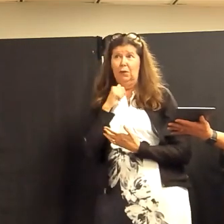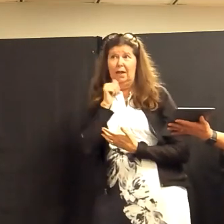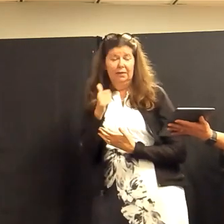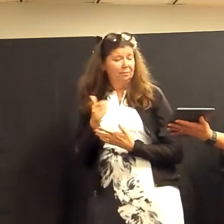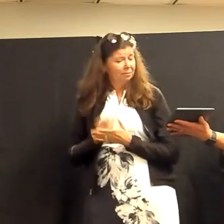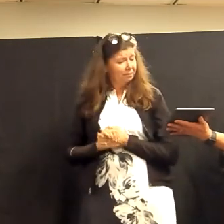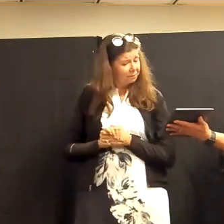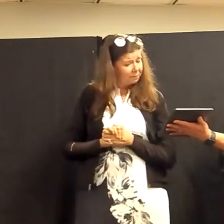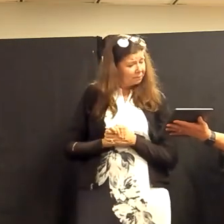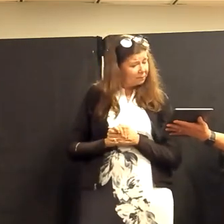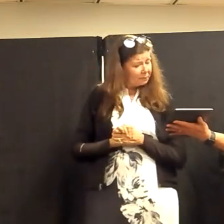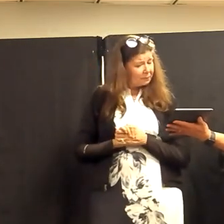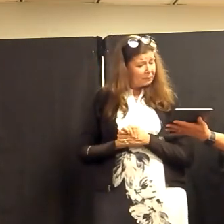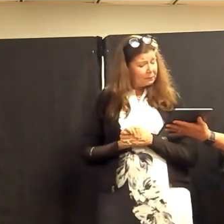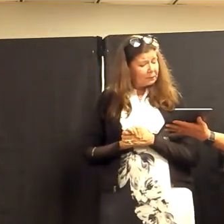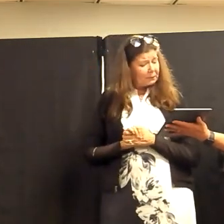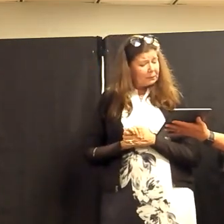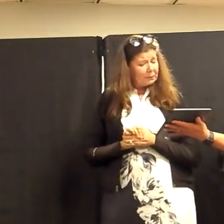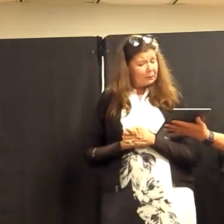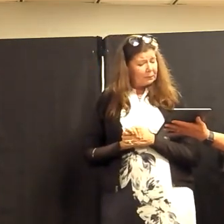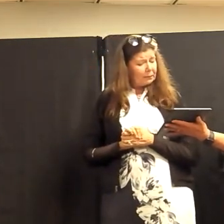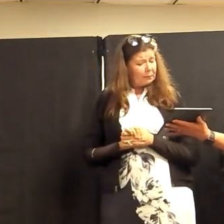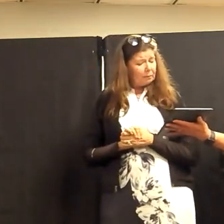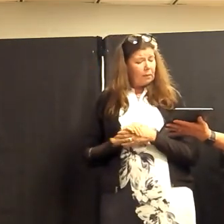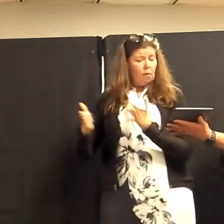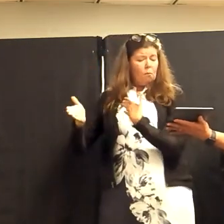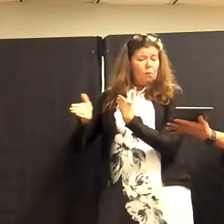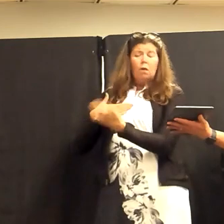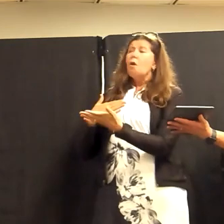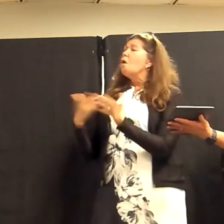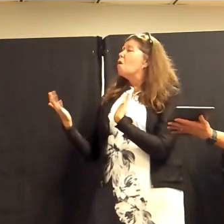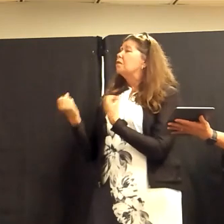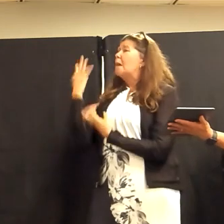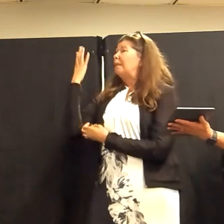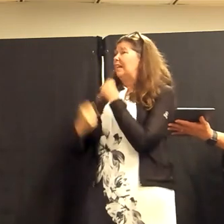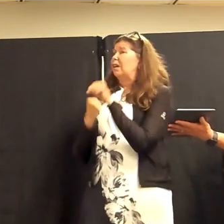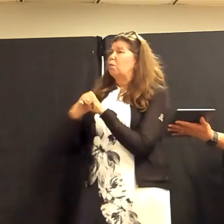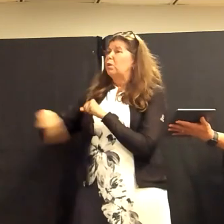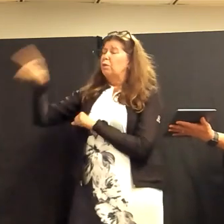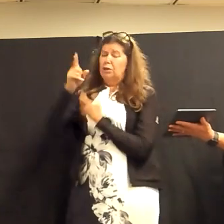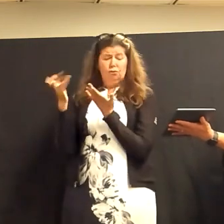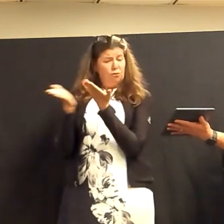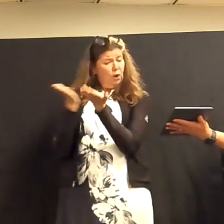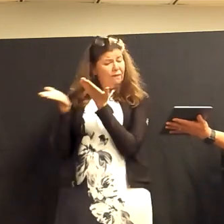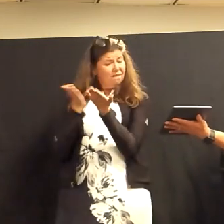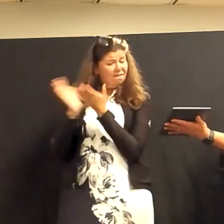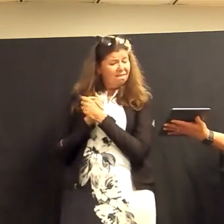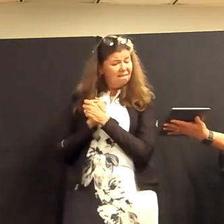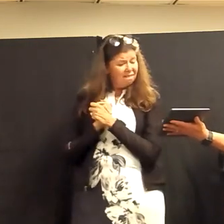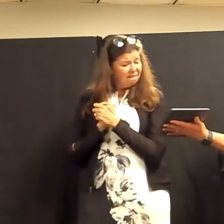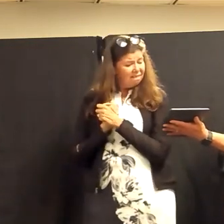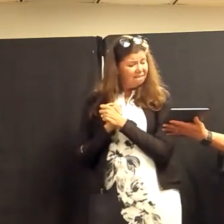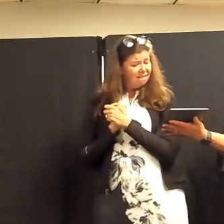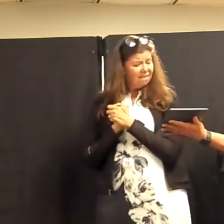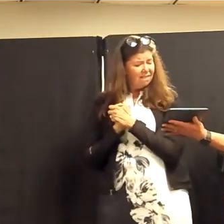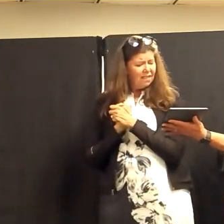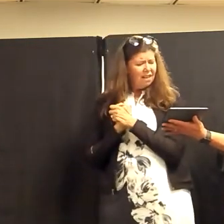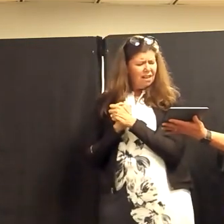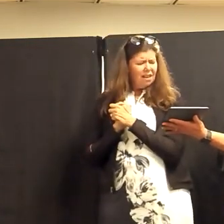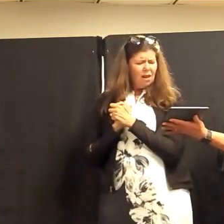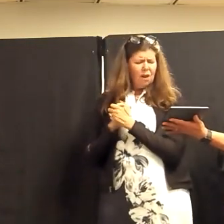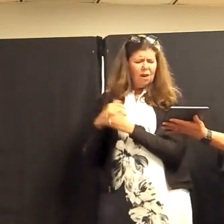about 2023. I'm not sure if he actually heard me or not. But regardless of how many years you've served on